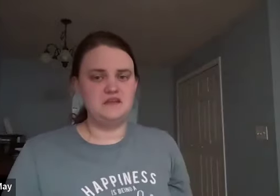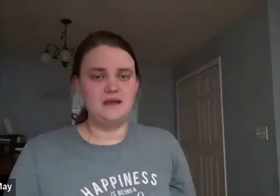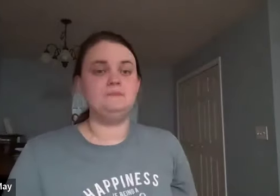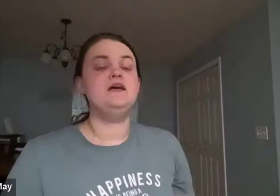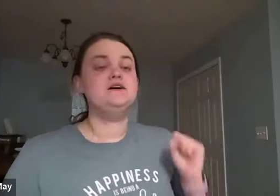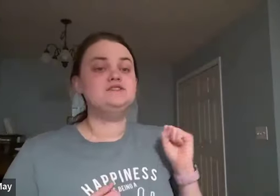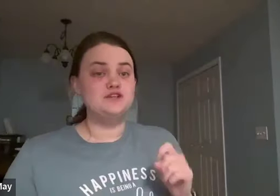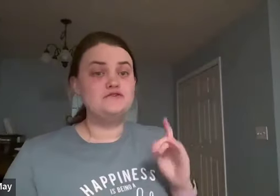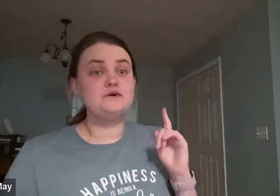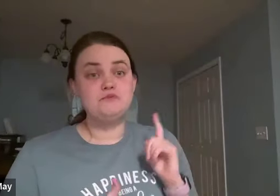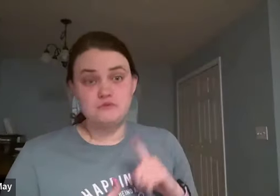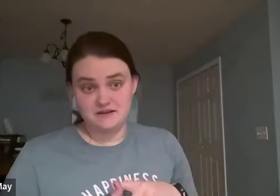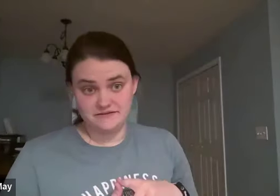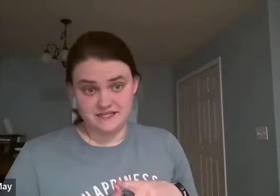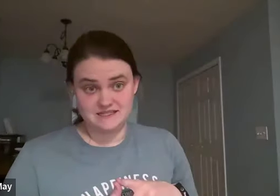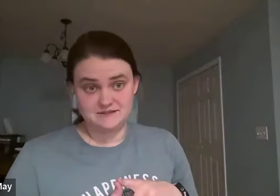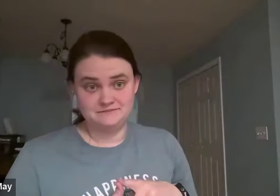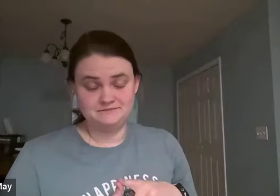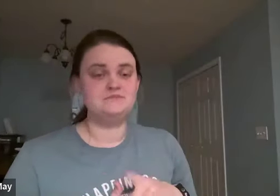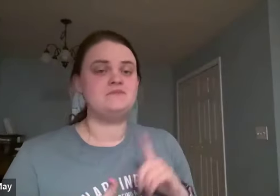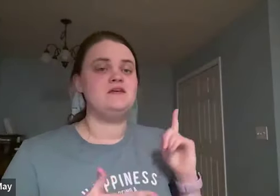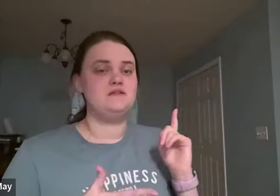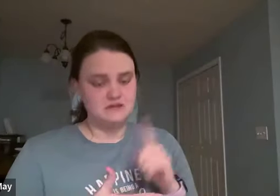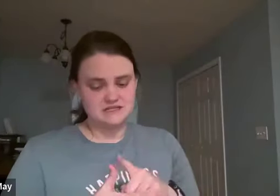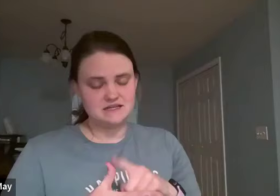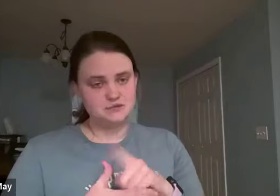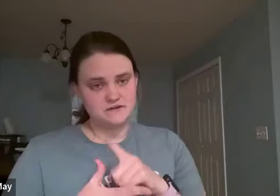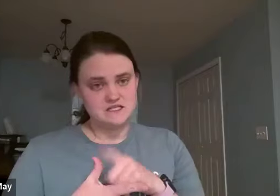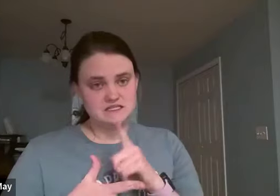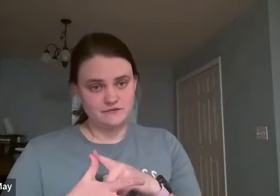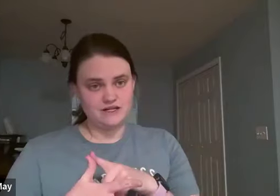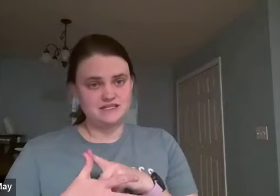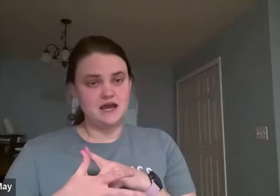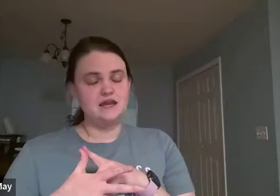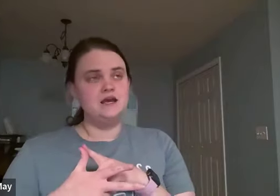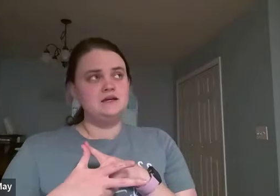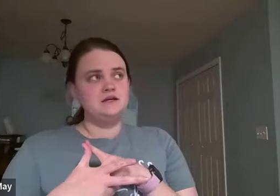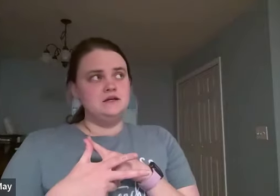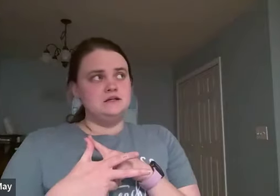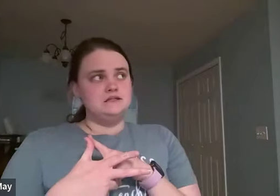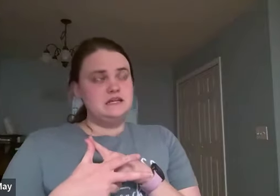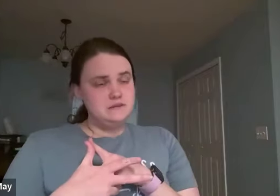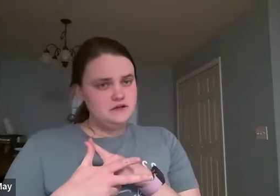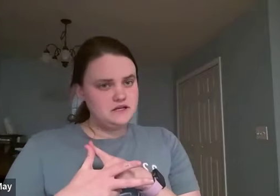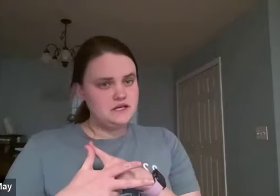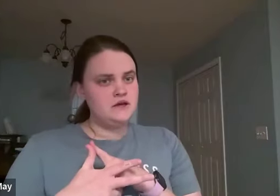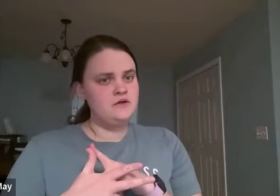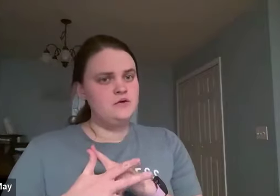Okay. So for breakfast, the reason I said breakfast is different is that typically